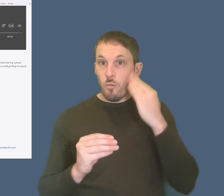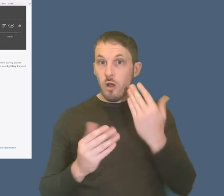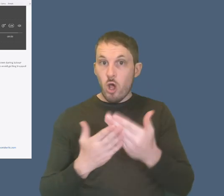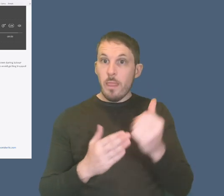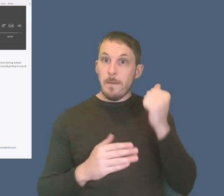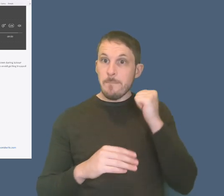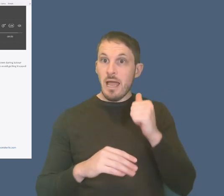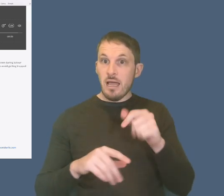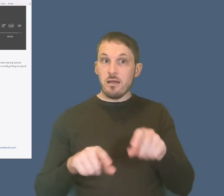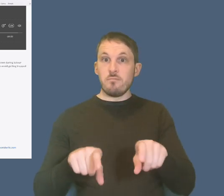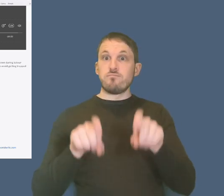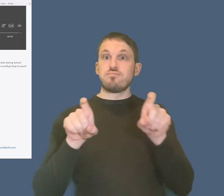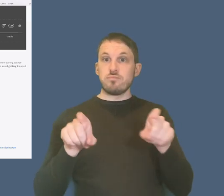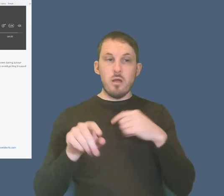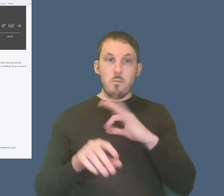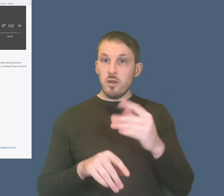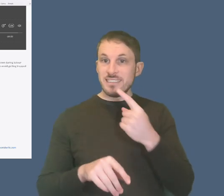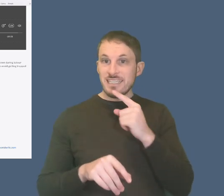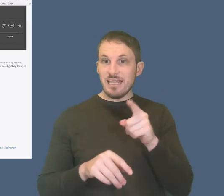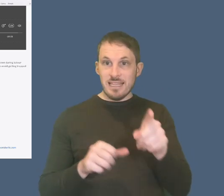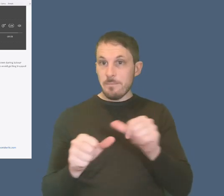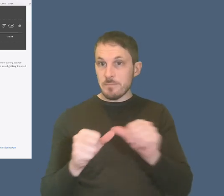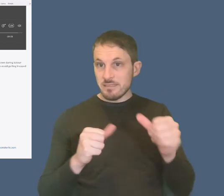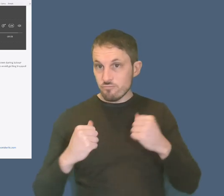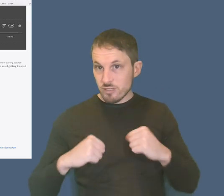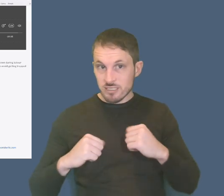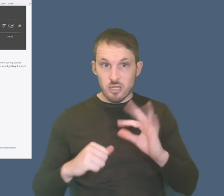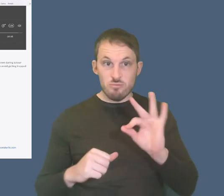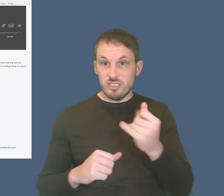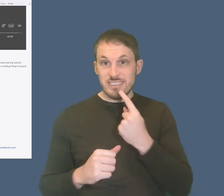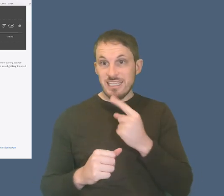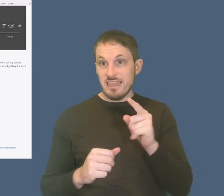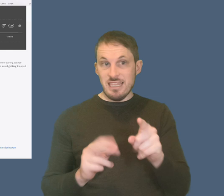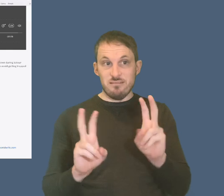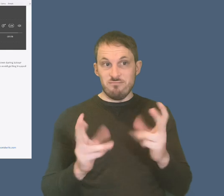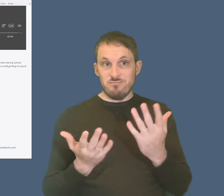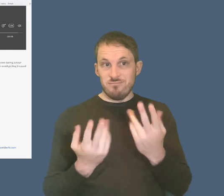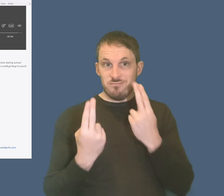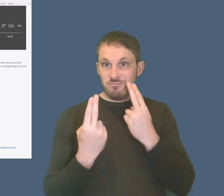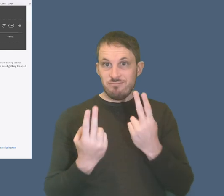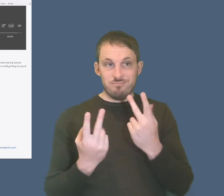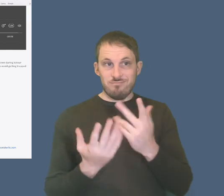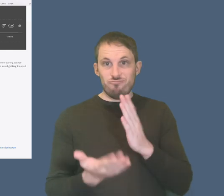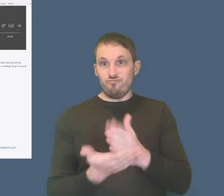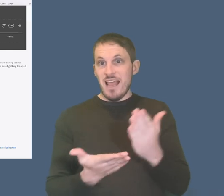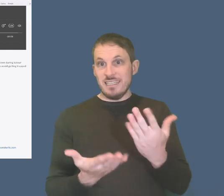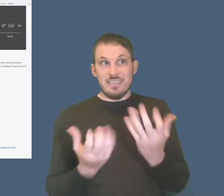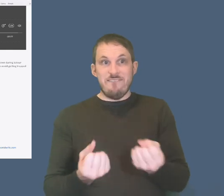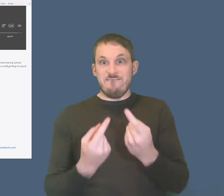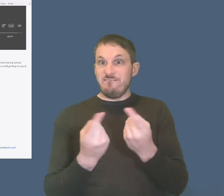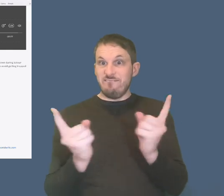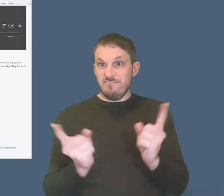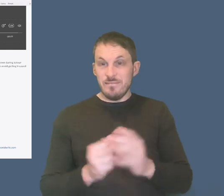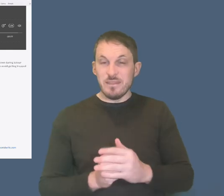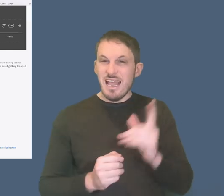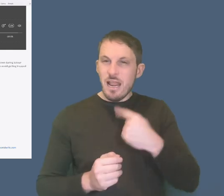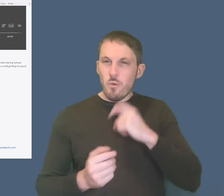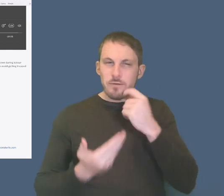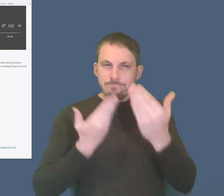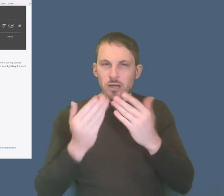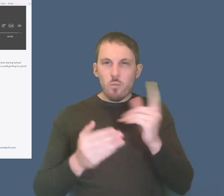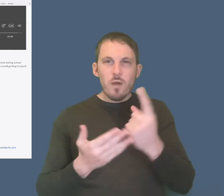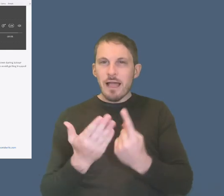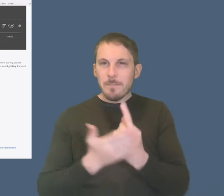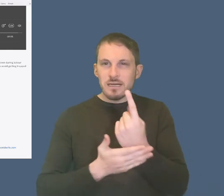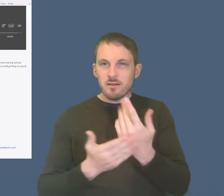I'm not saying this is best practice, I'm just saying that this is the reality. So today we're going to explore that position of being on your back and